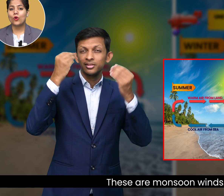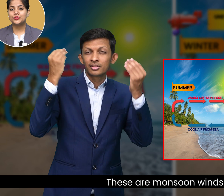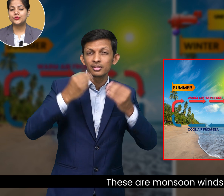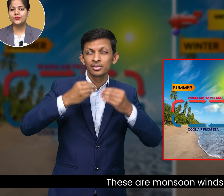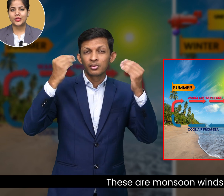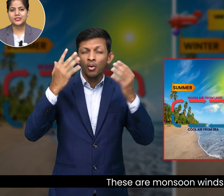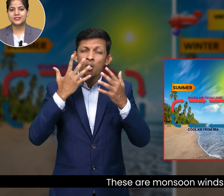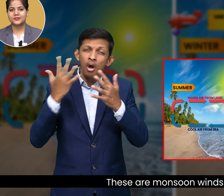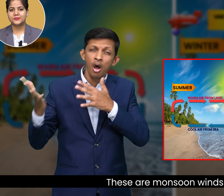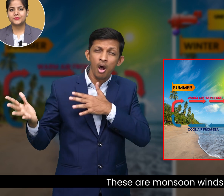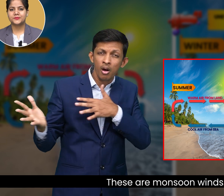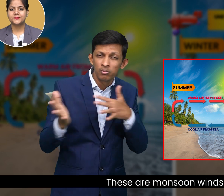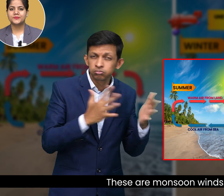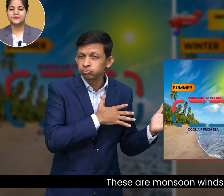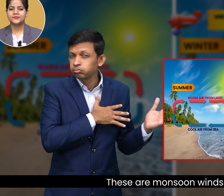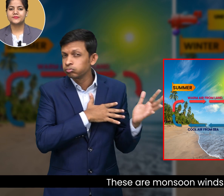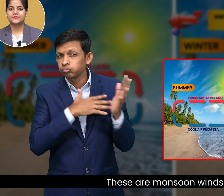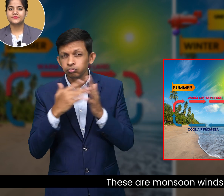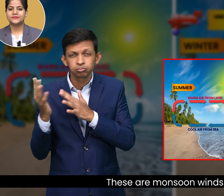These are monsoon winds.